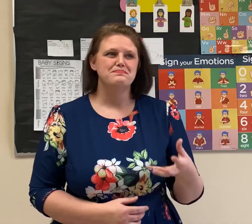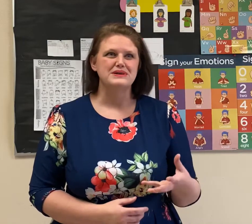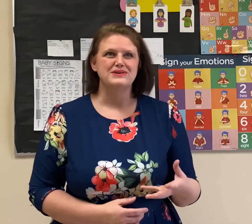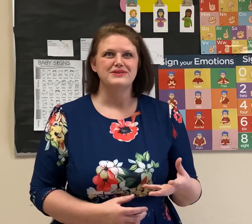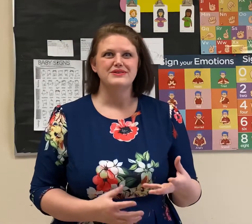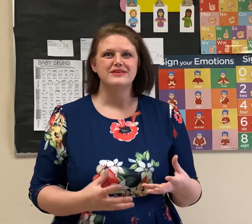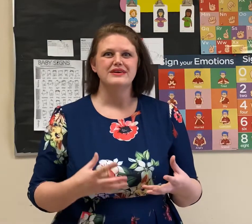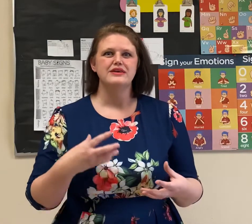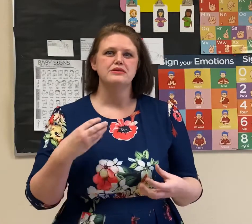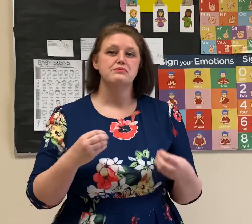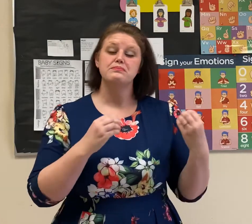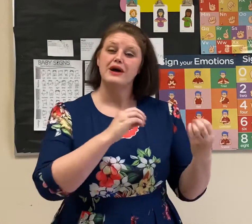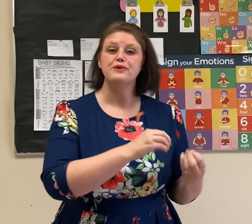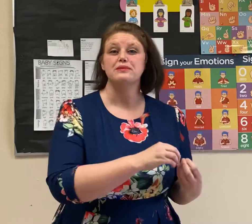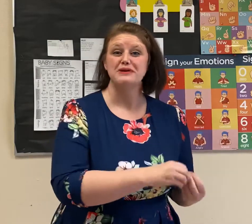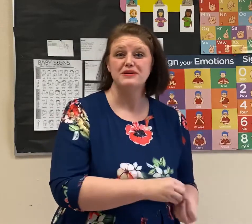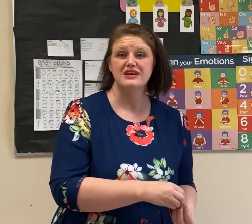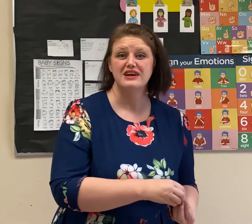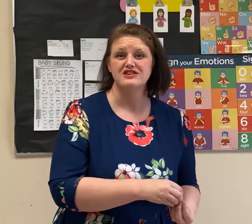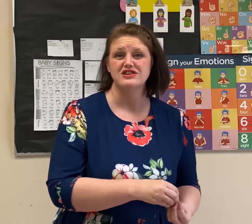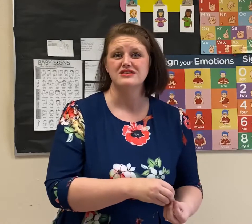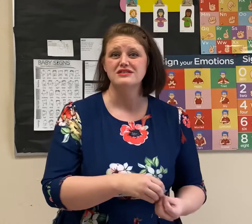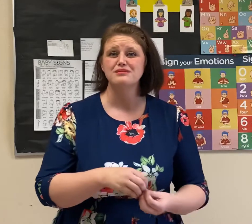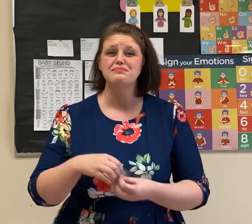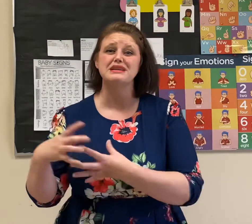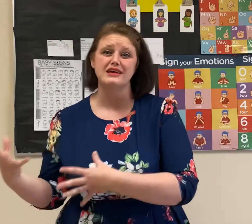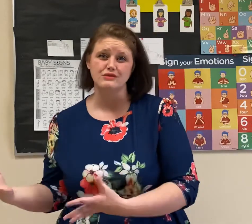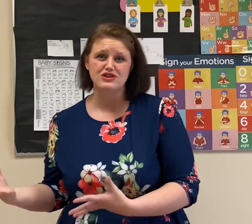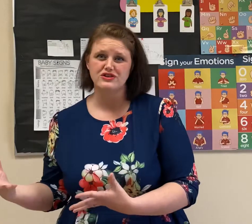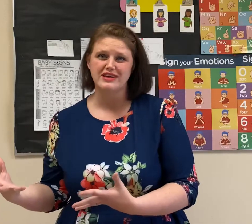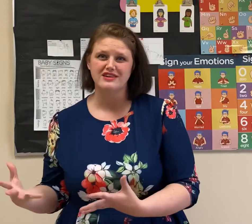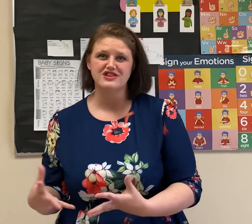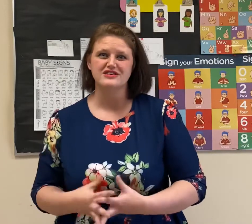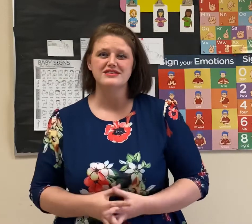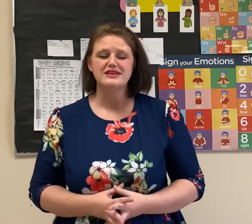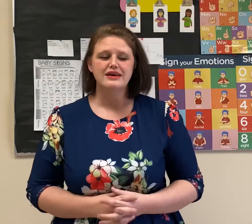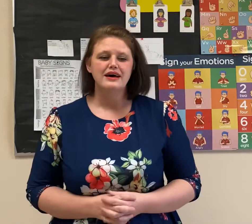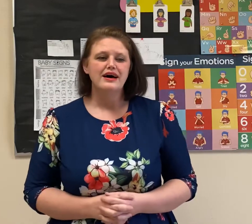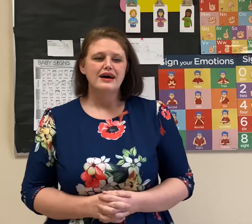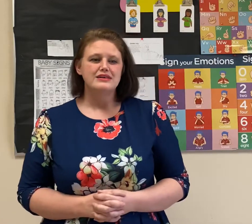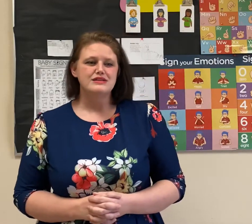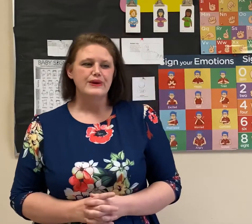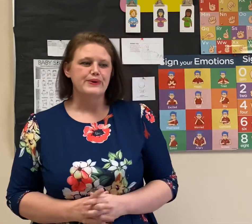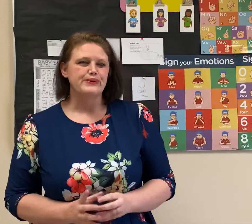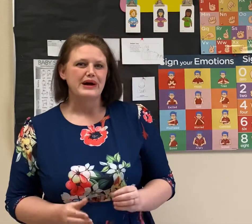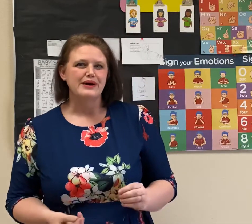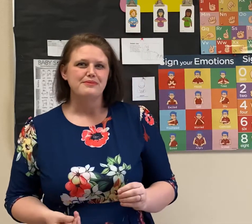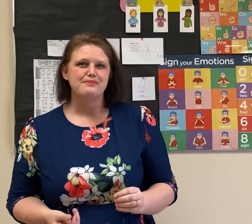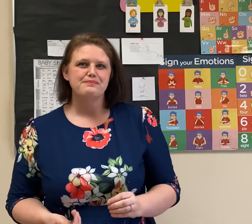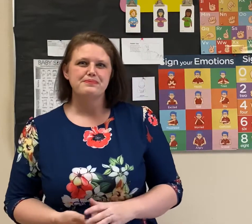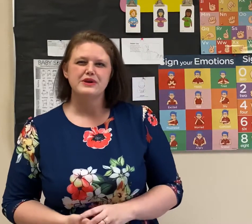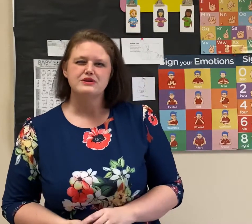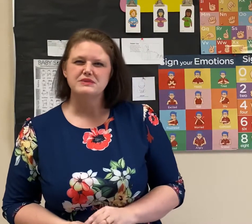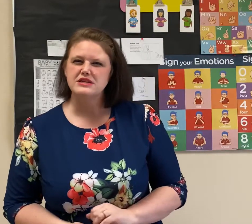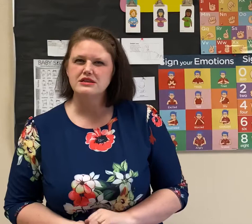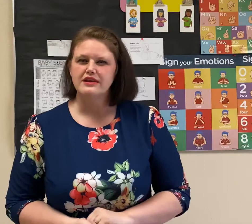build not only peer connections but language connections. So there's been a study from